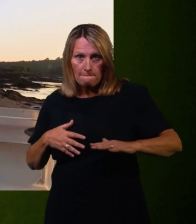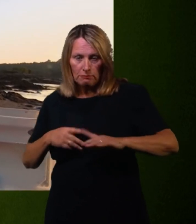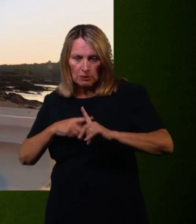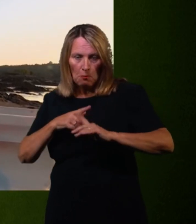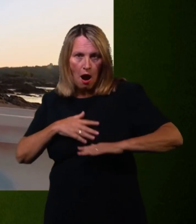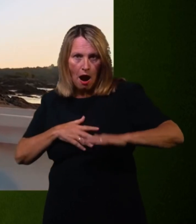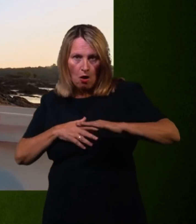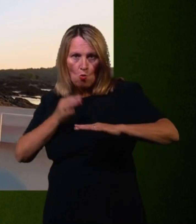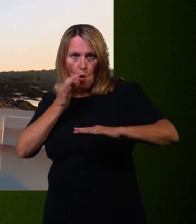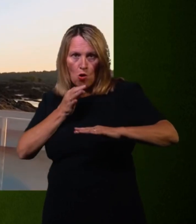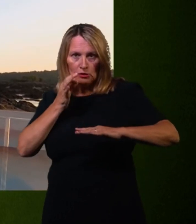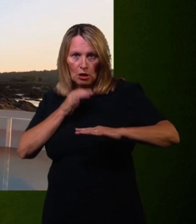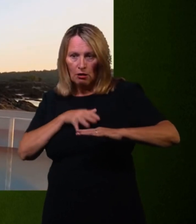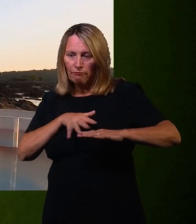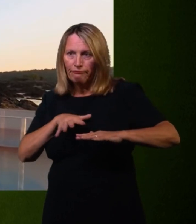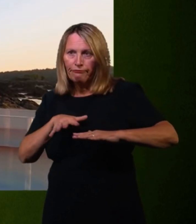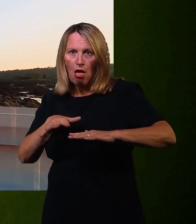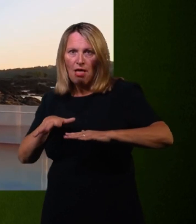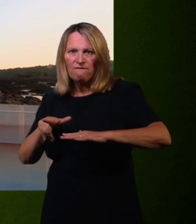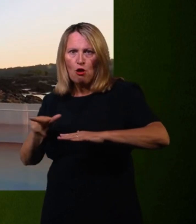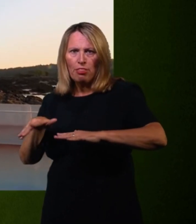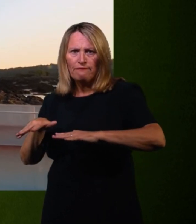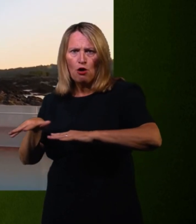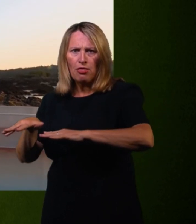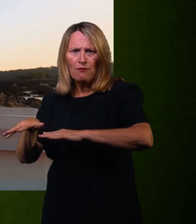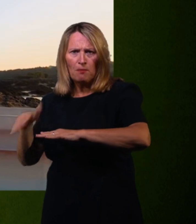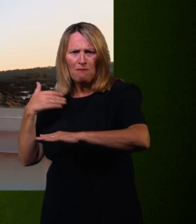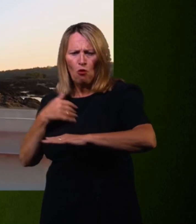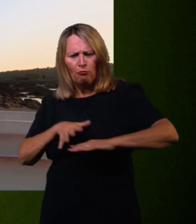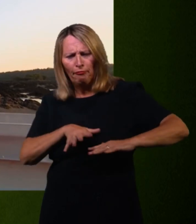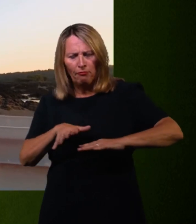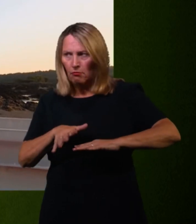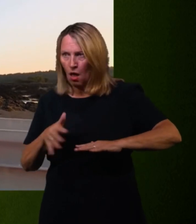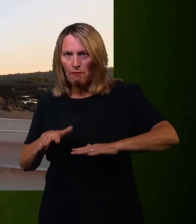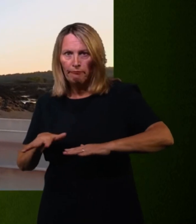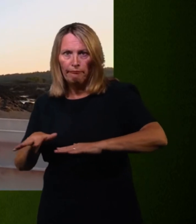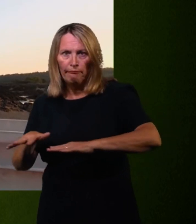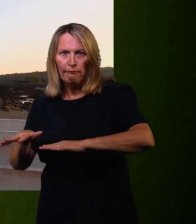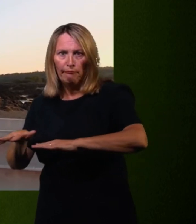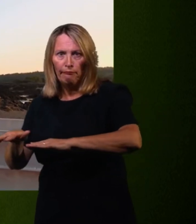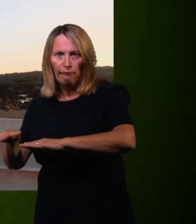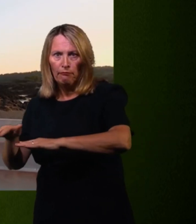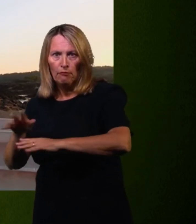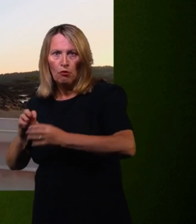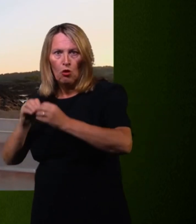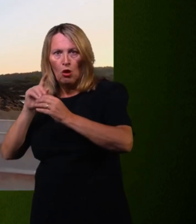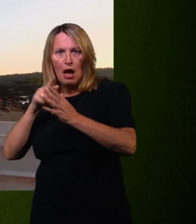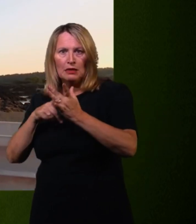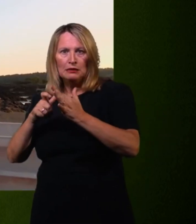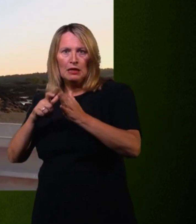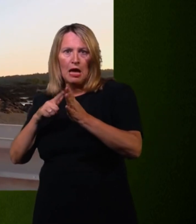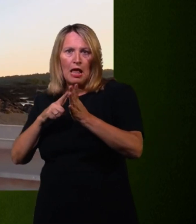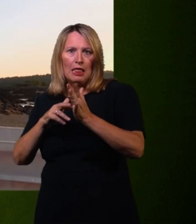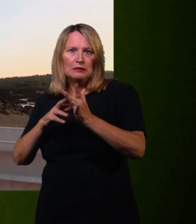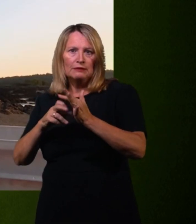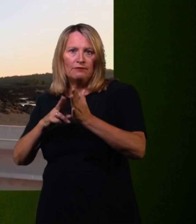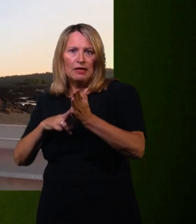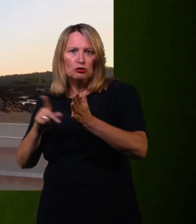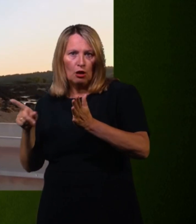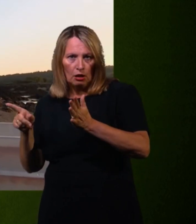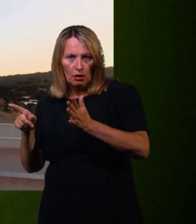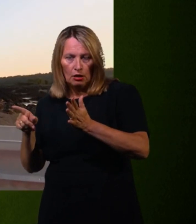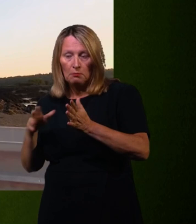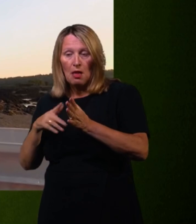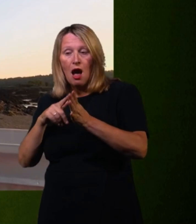water reaching way further north than what we've been used to. And it's starting to create something called the Arctic Atlantification. So